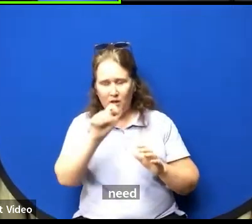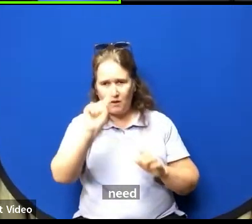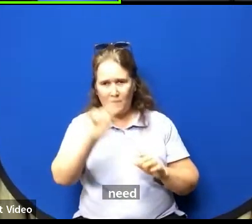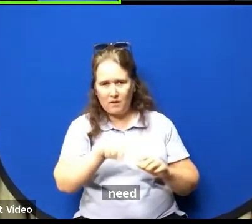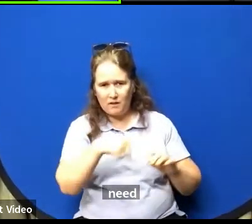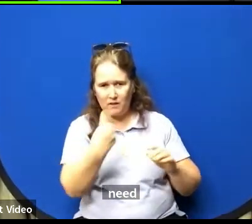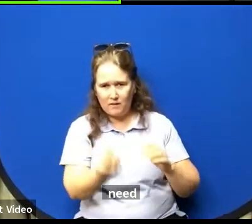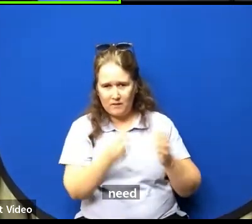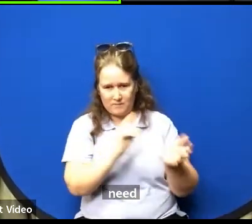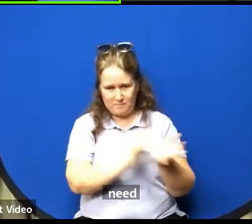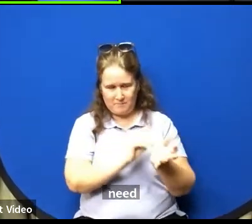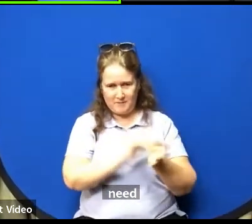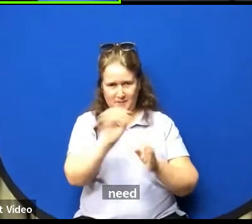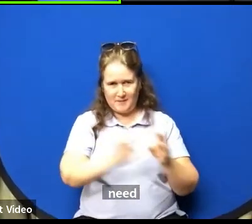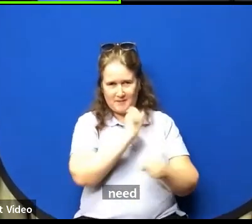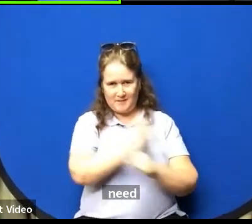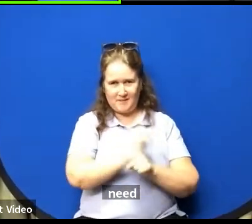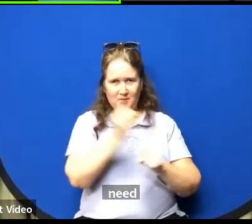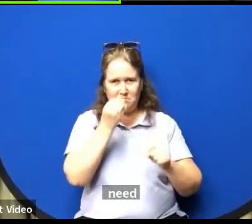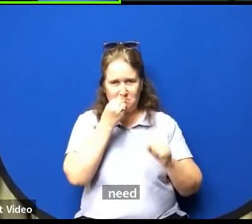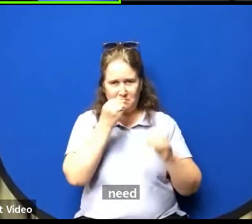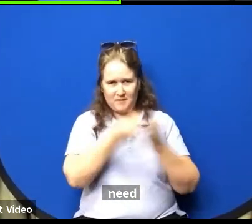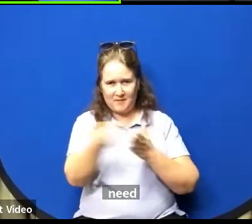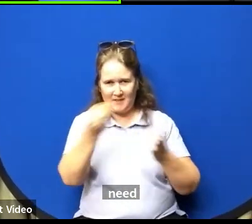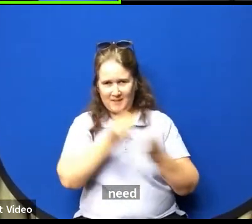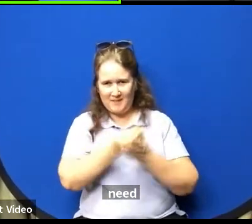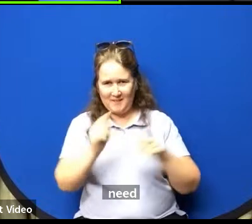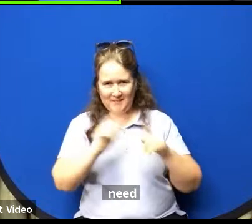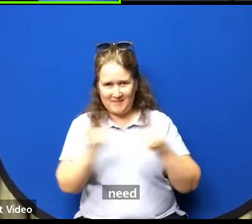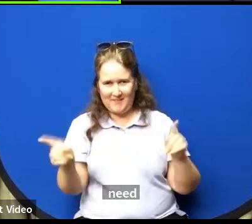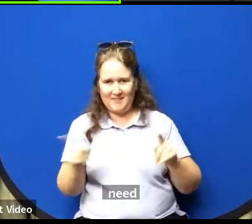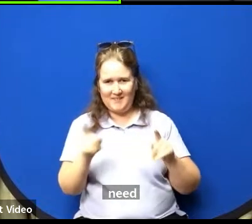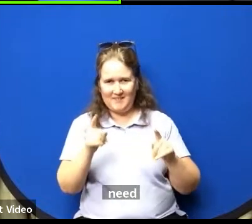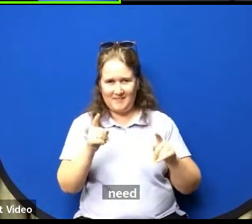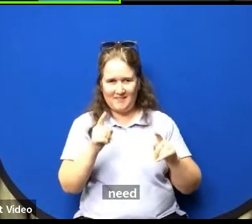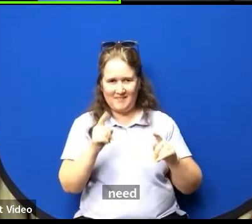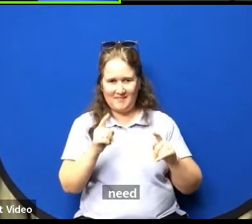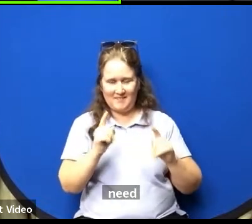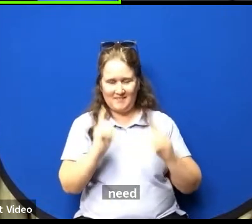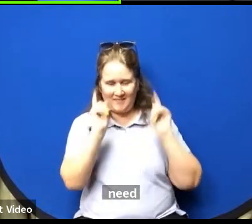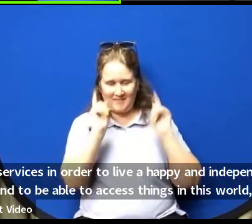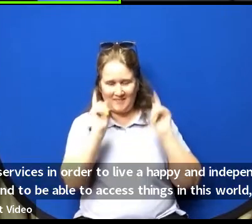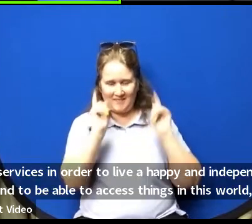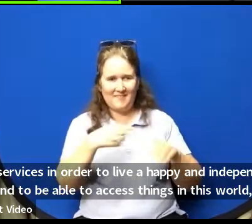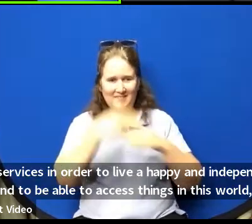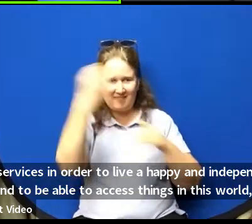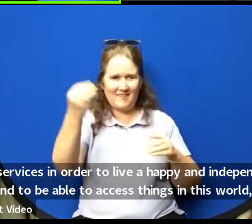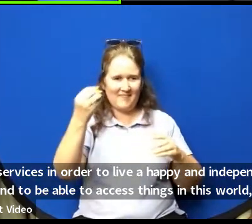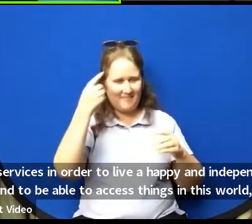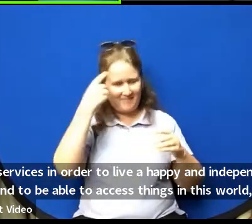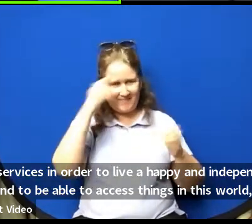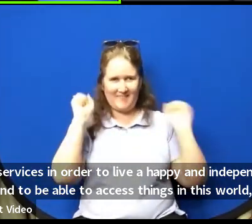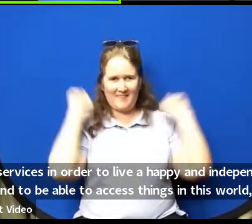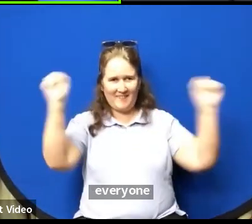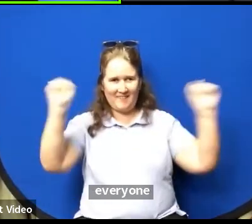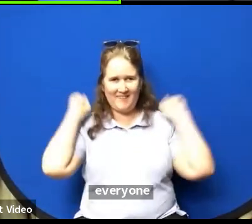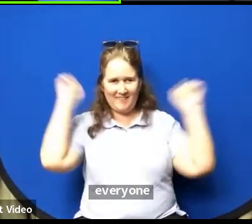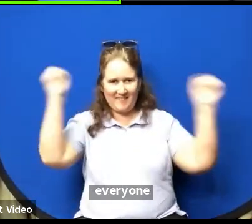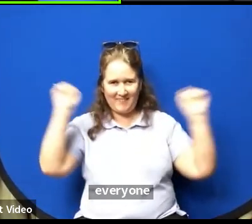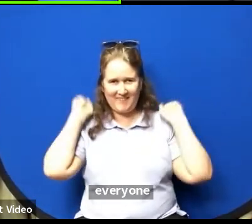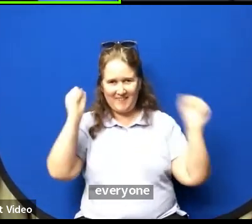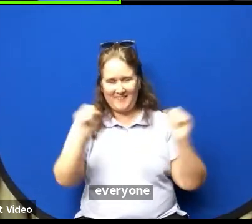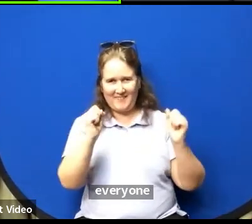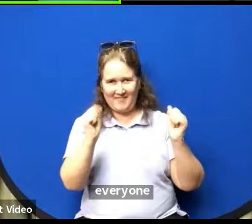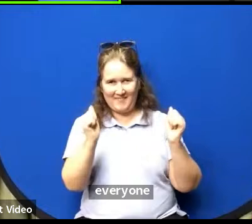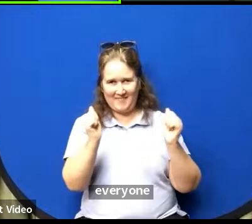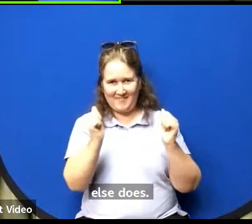this world like everyone else does. And it's not just about doctor's appointments and going to the grocery store.